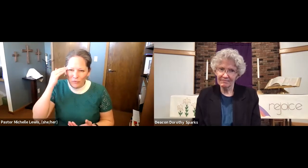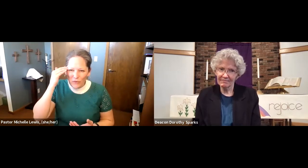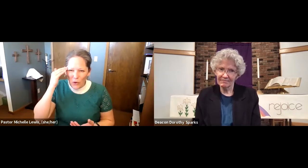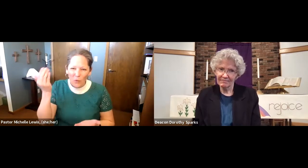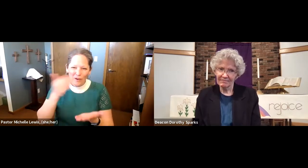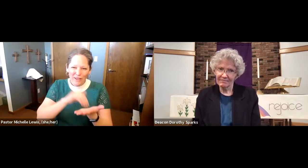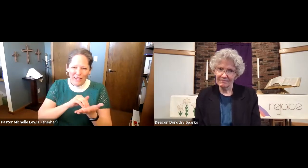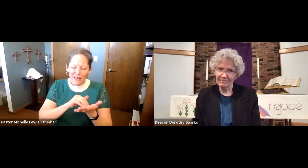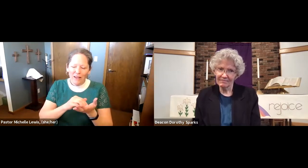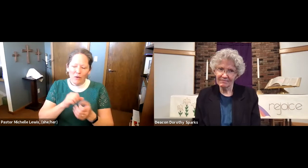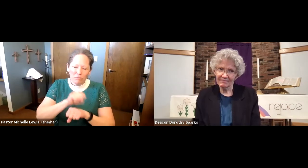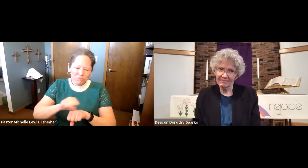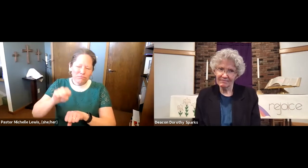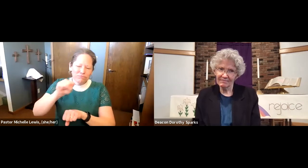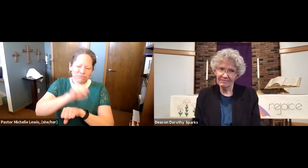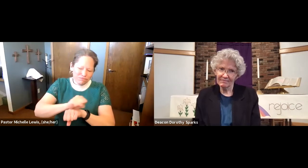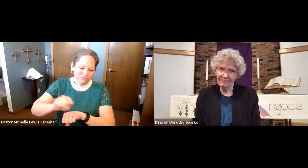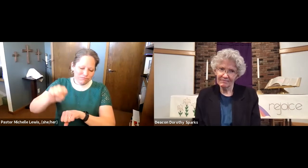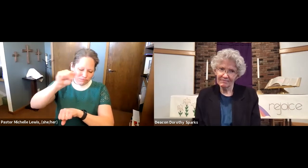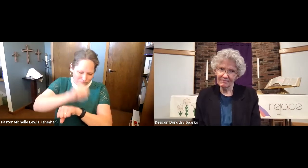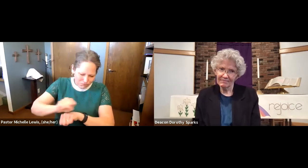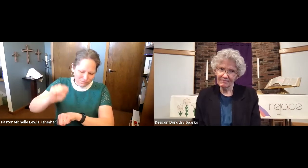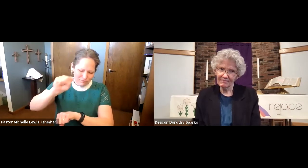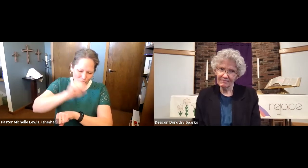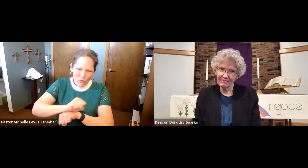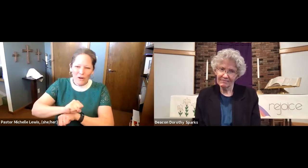that there is so much left to do